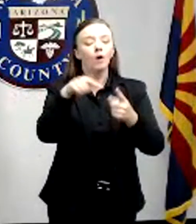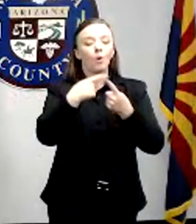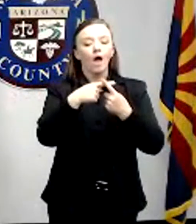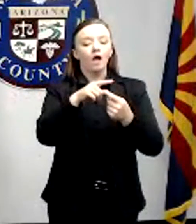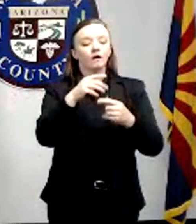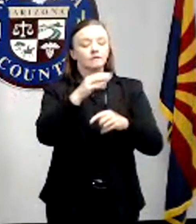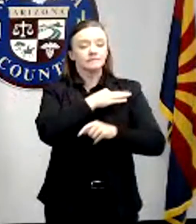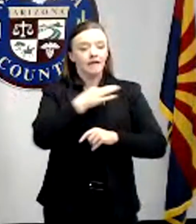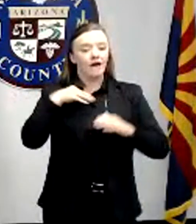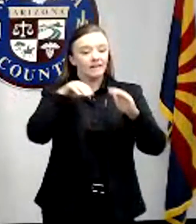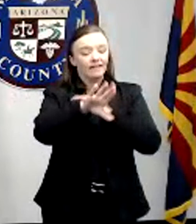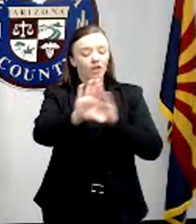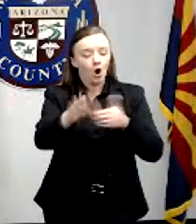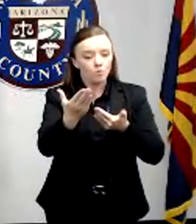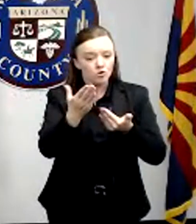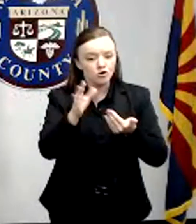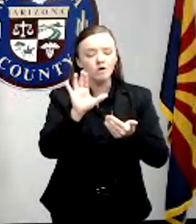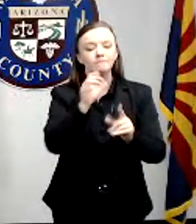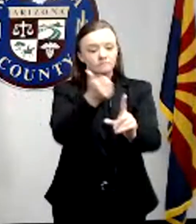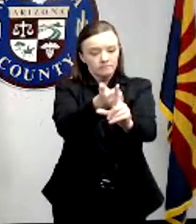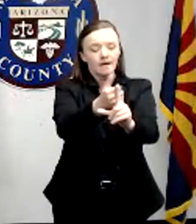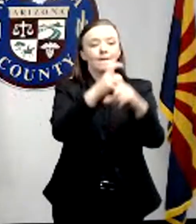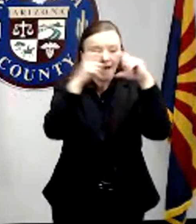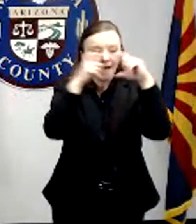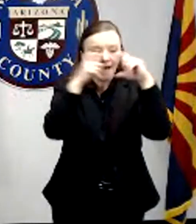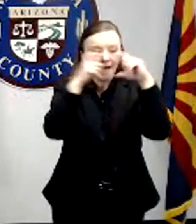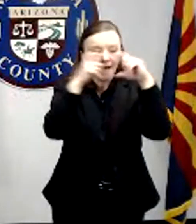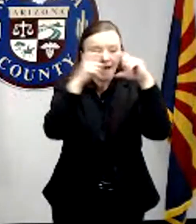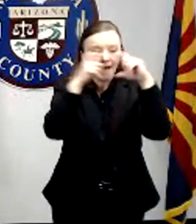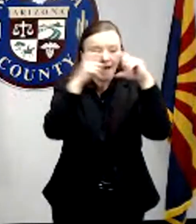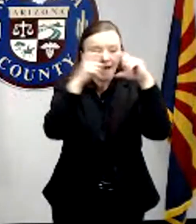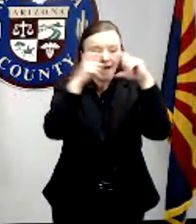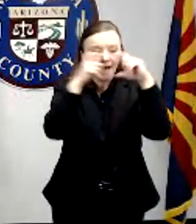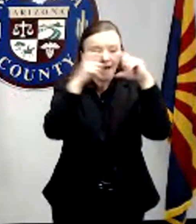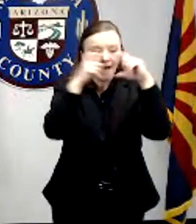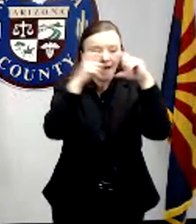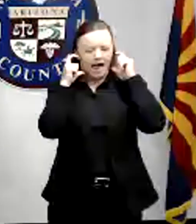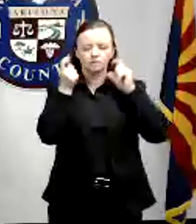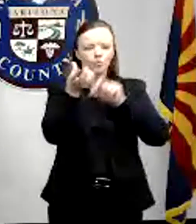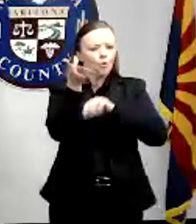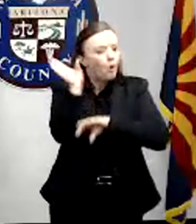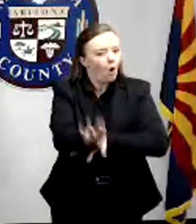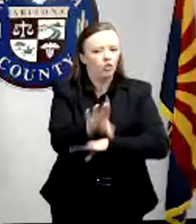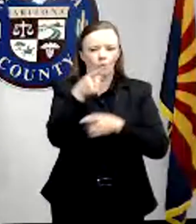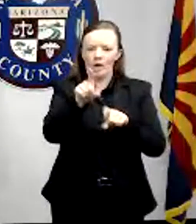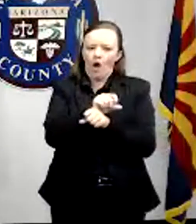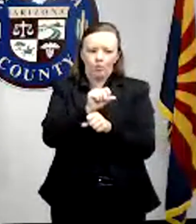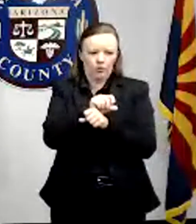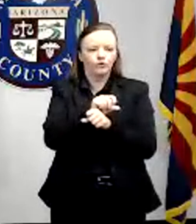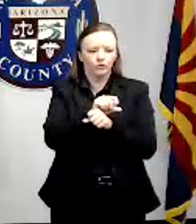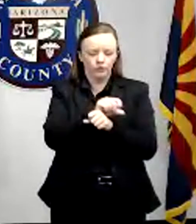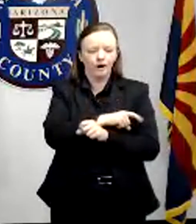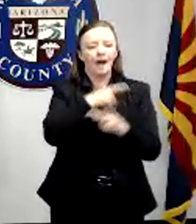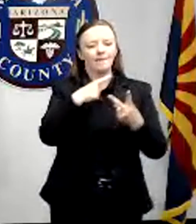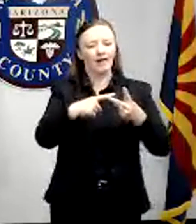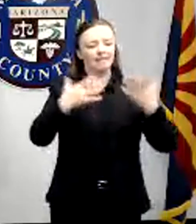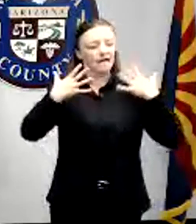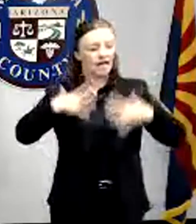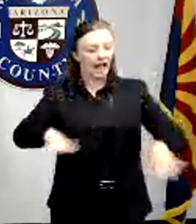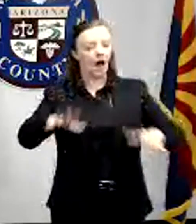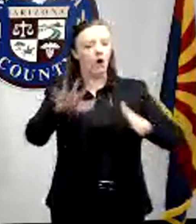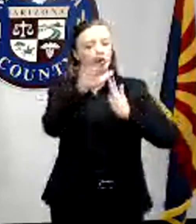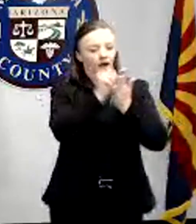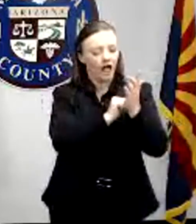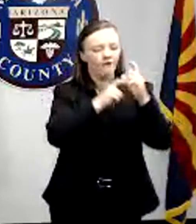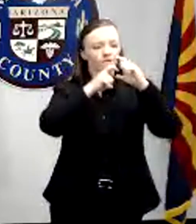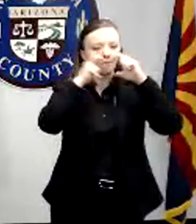worker walks in, and the healthcare workers have to wear a mask they're in the facility, and wear gown,